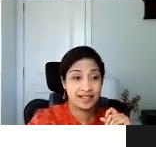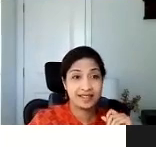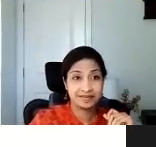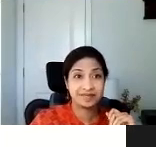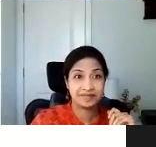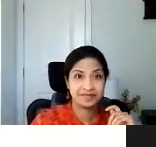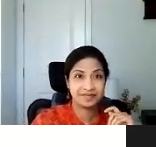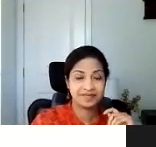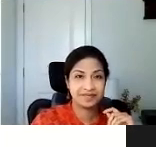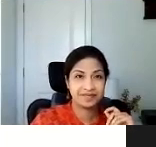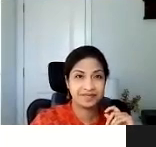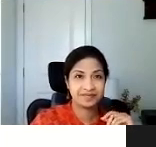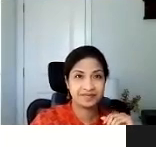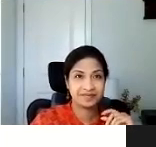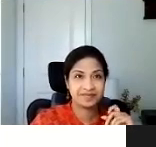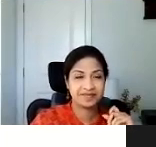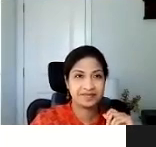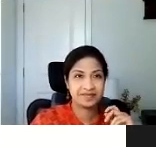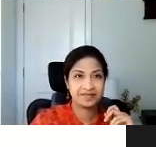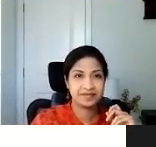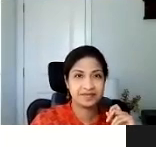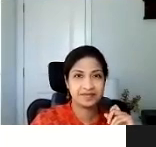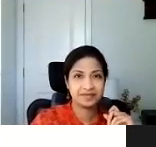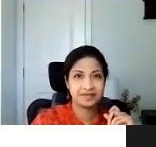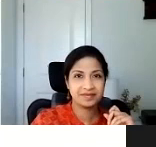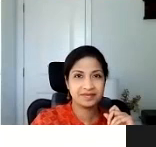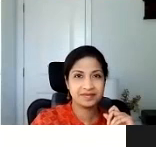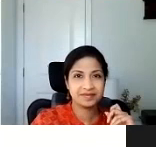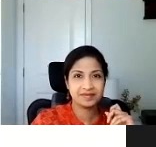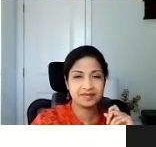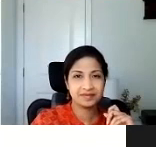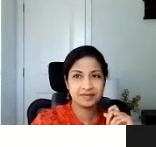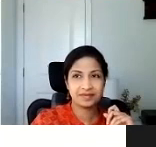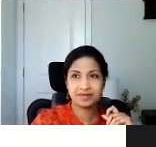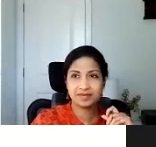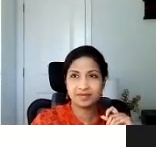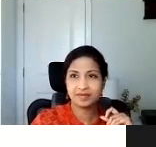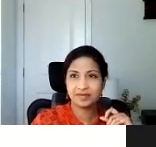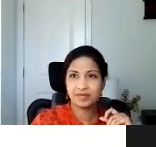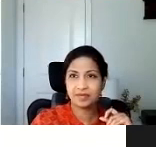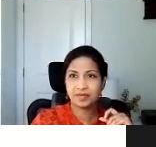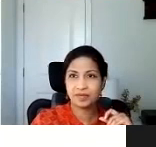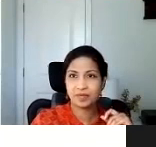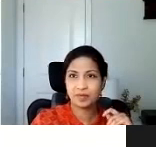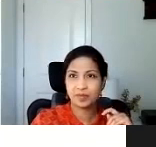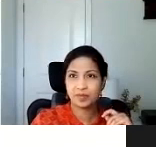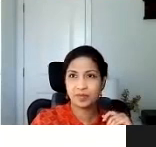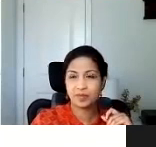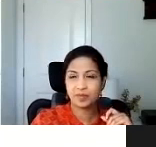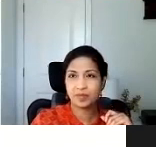Yes. Great. So I'm just gonna paste the